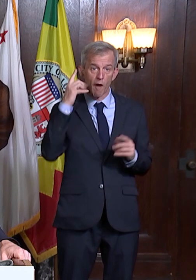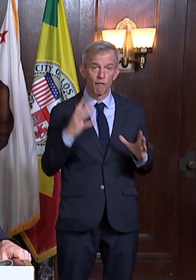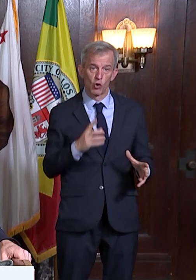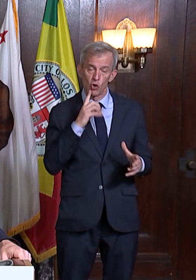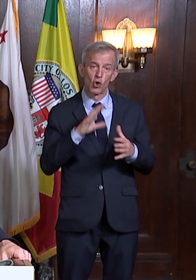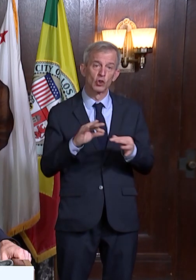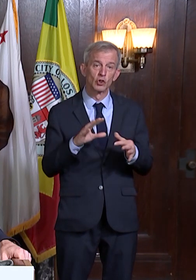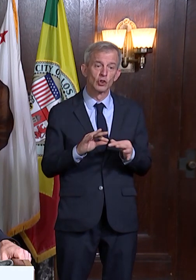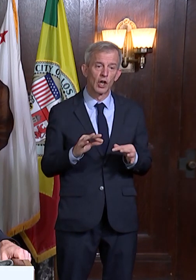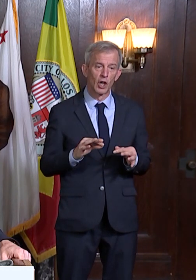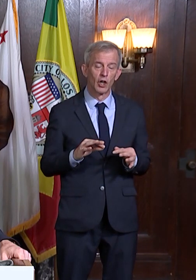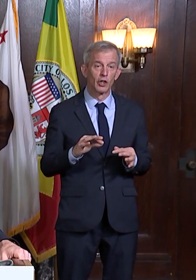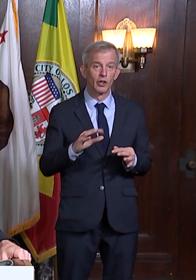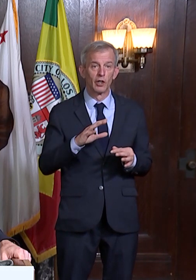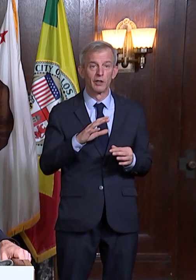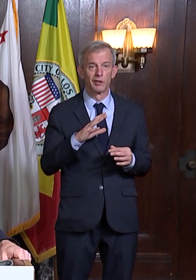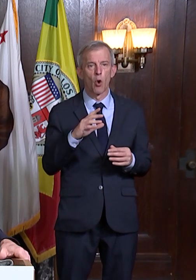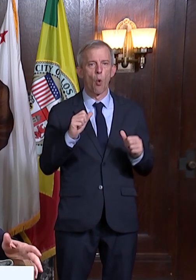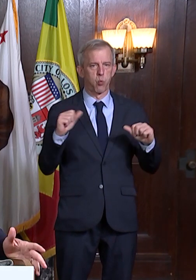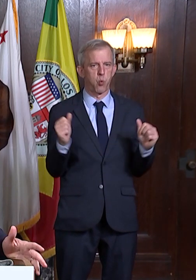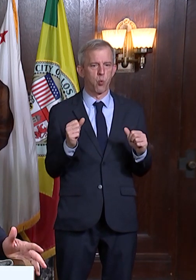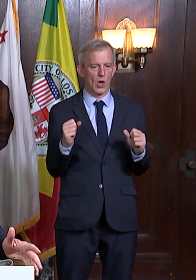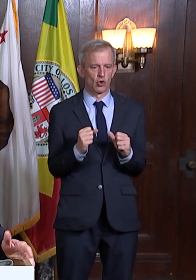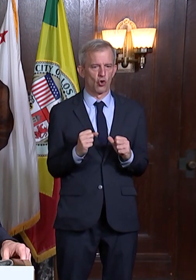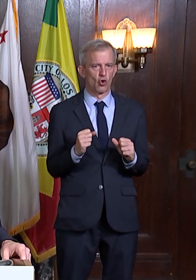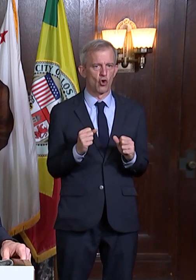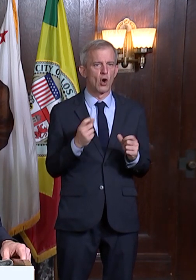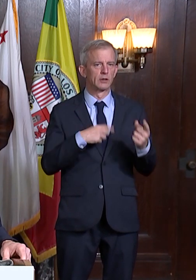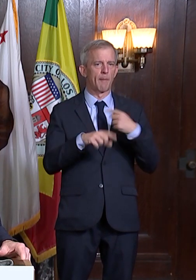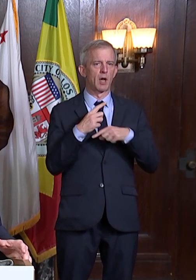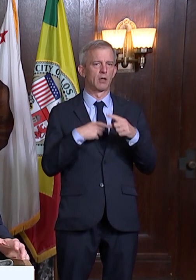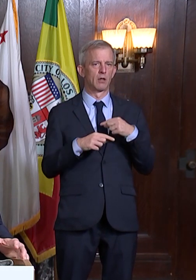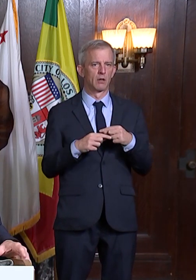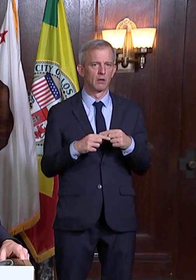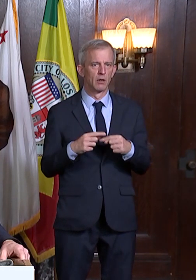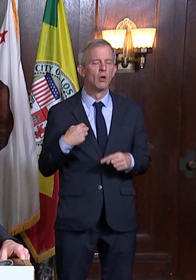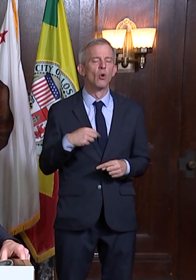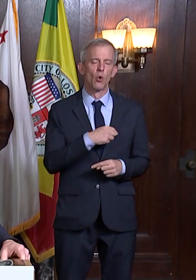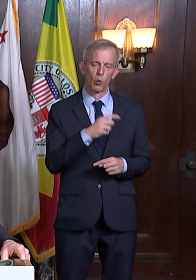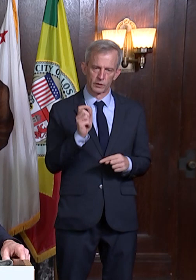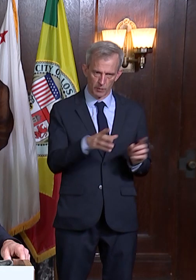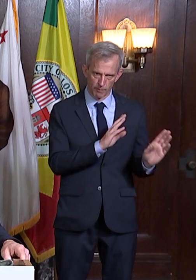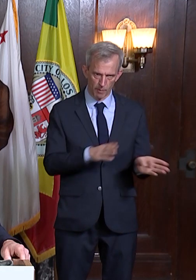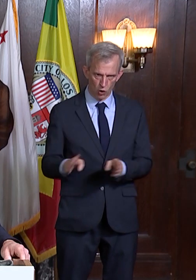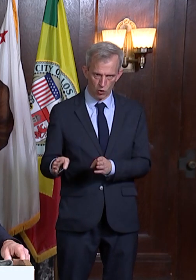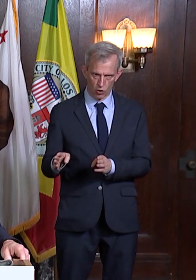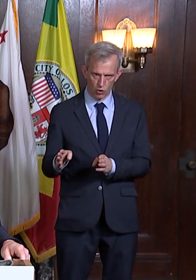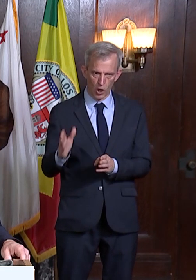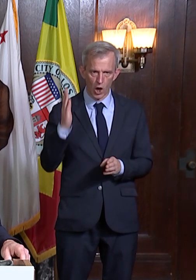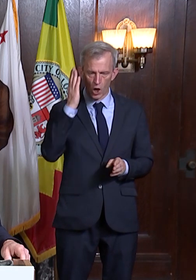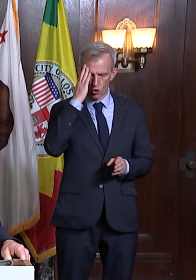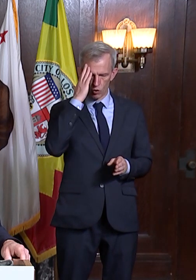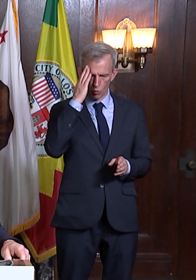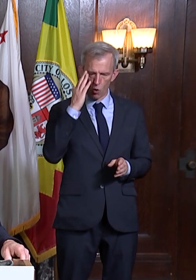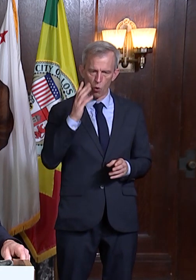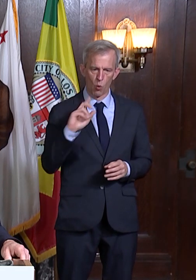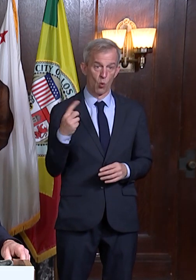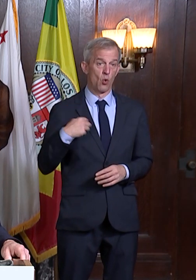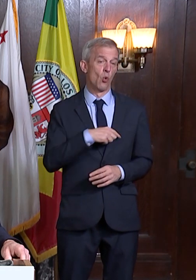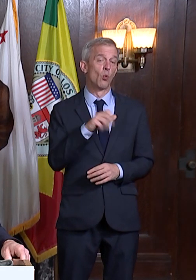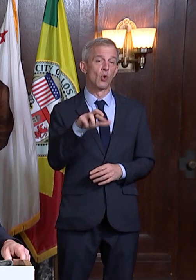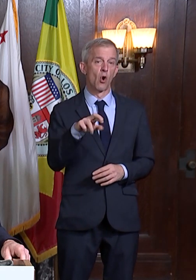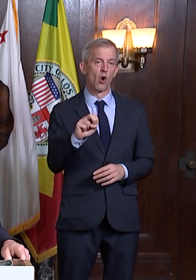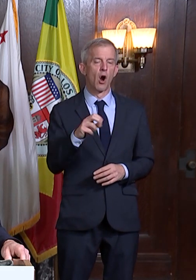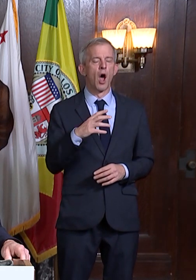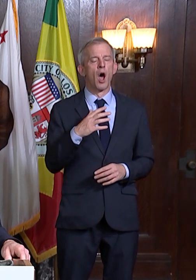knows, winter is coming. So we have to be prepared. We should know where we're at. And I want to acknowledge how tough and confusing